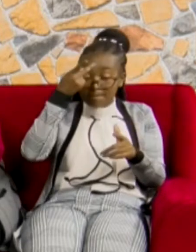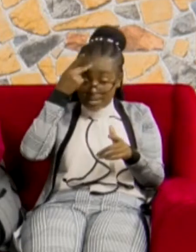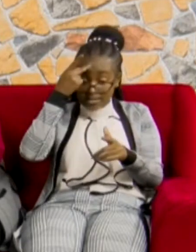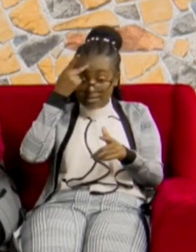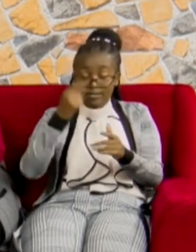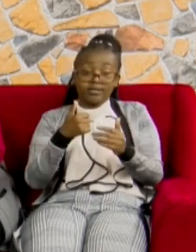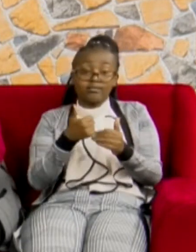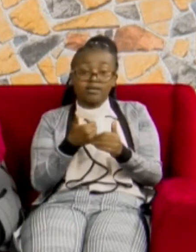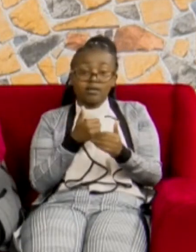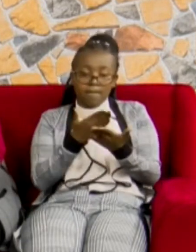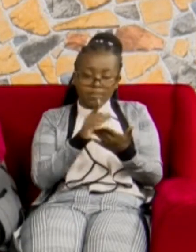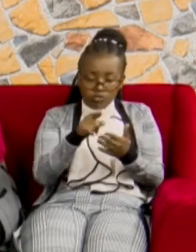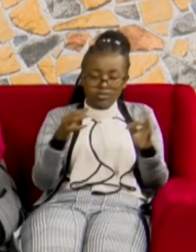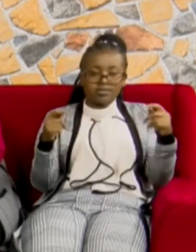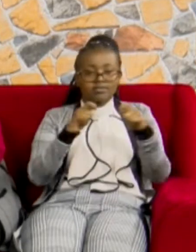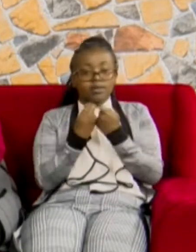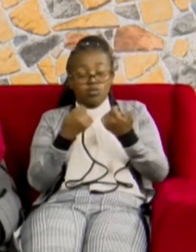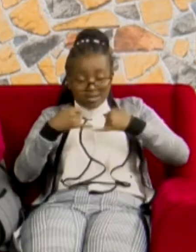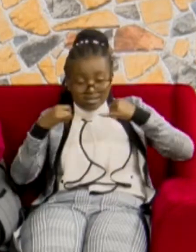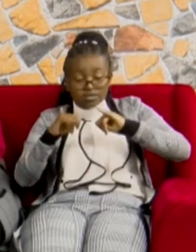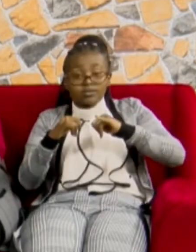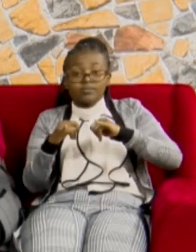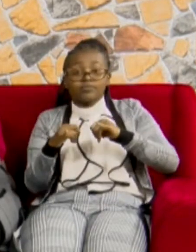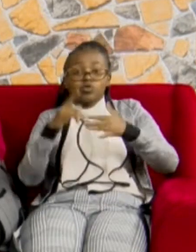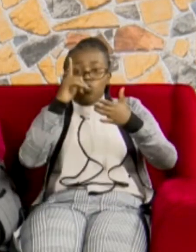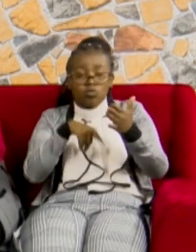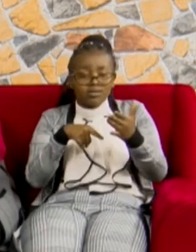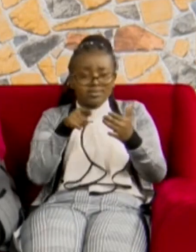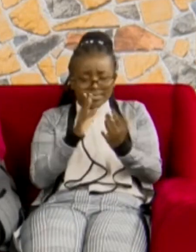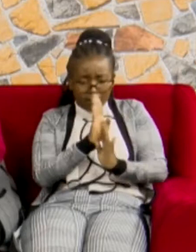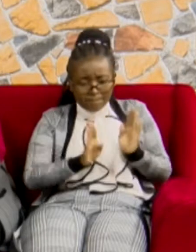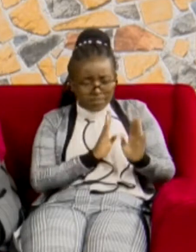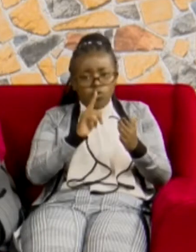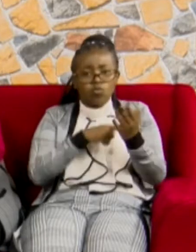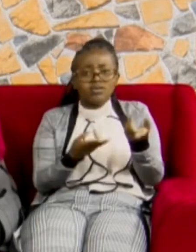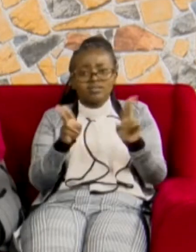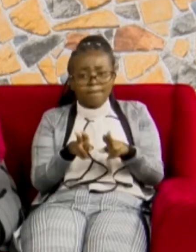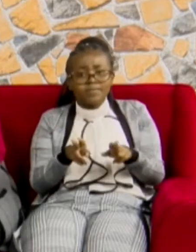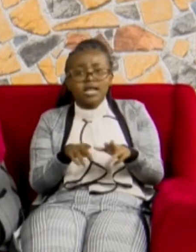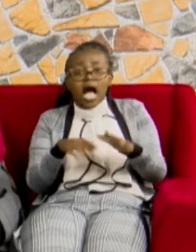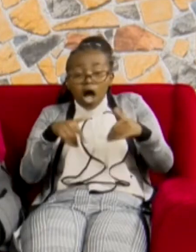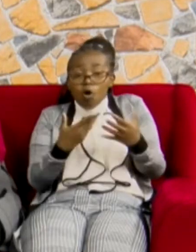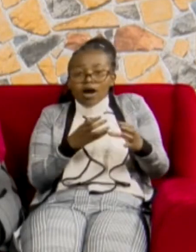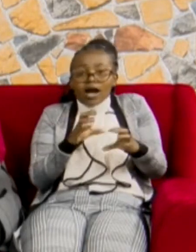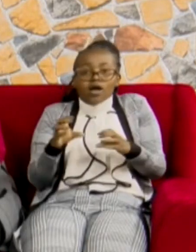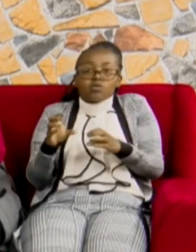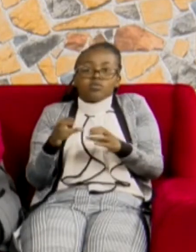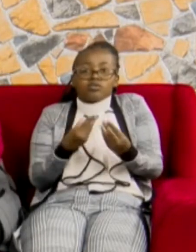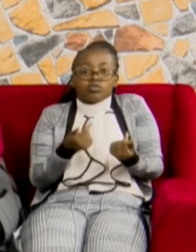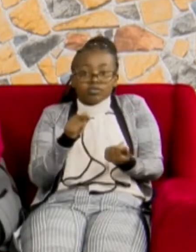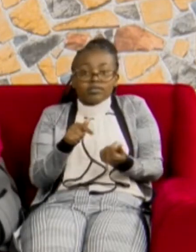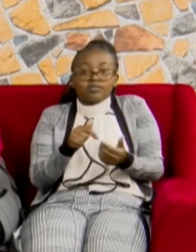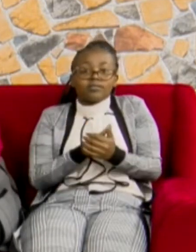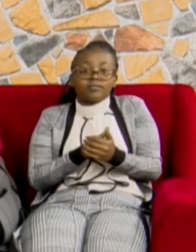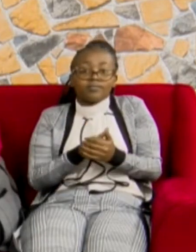the other part and the parent are part of the team, because we're trying to figure out what is this behavior, what is triggering it, and how can we alleviate this.